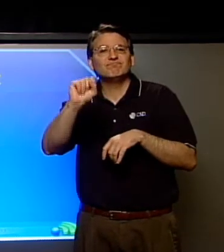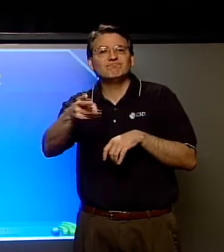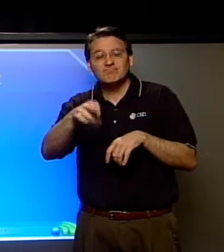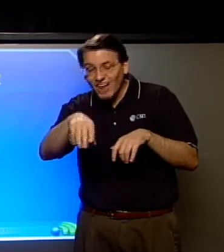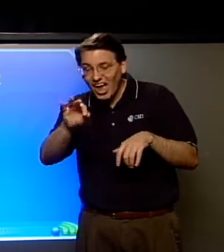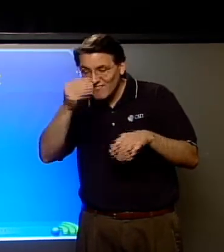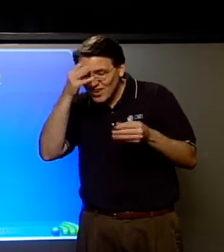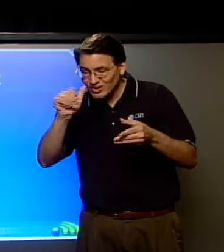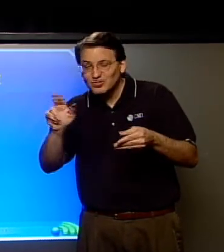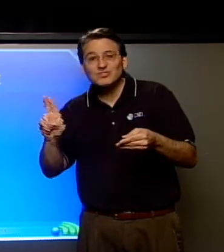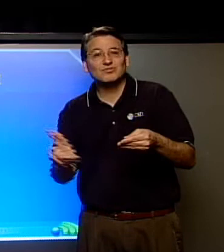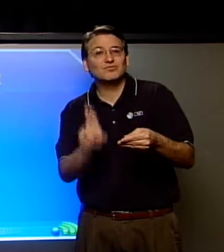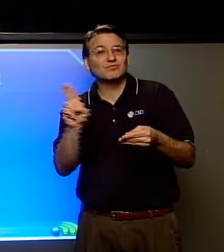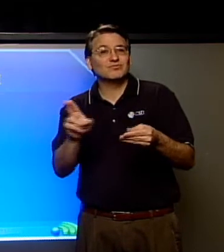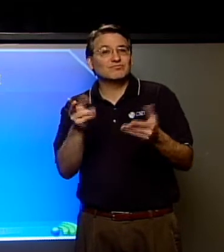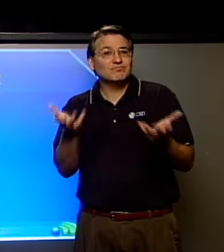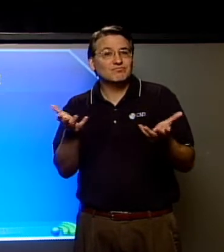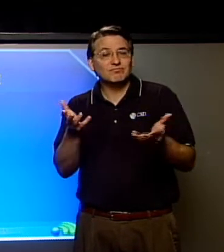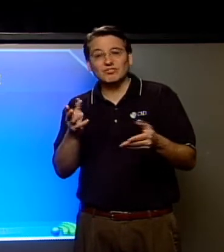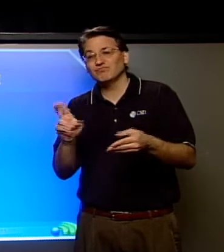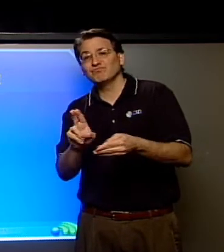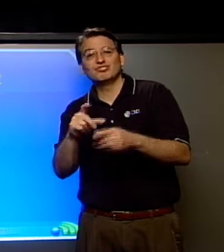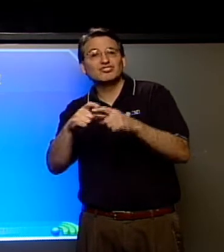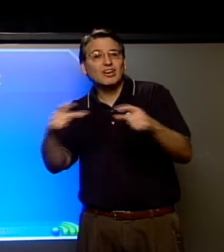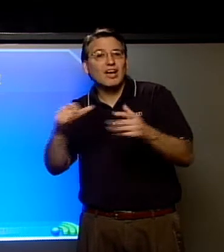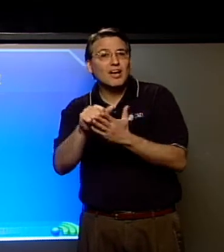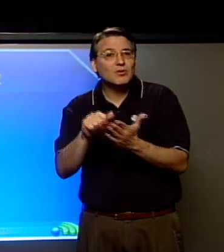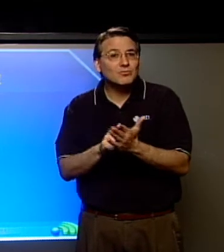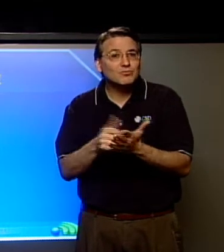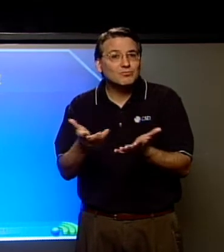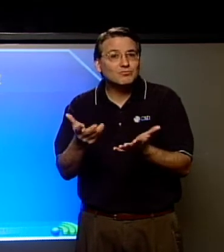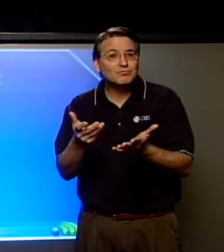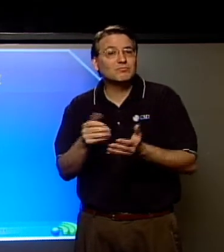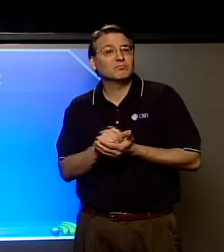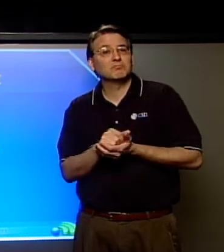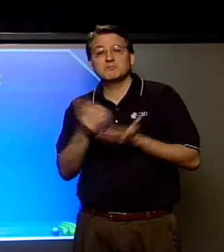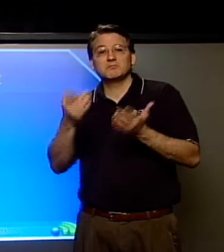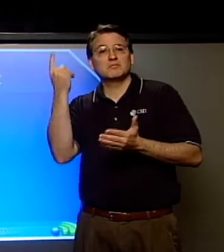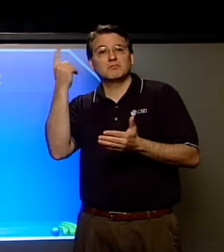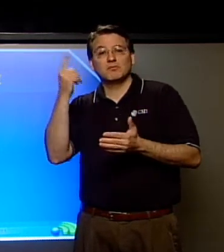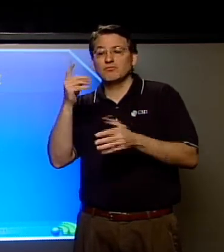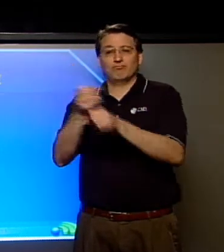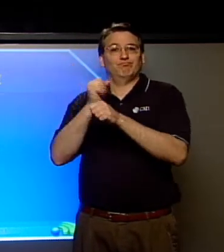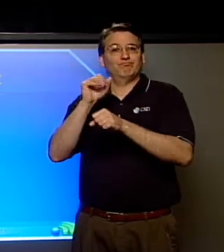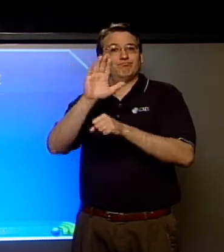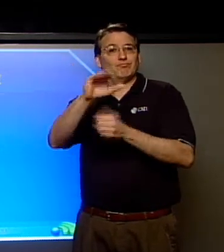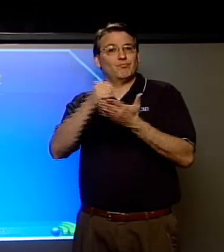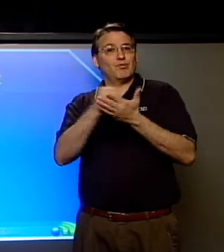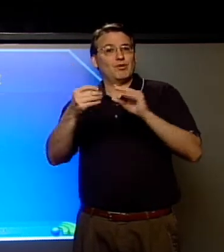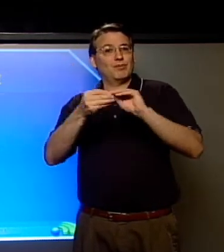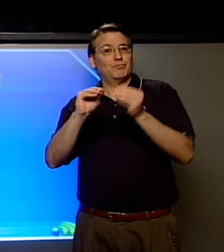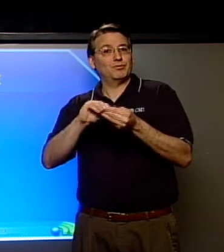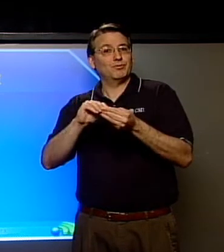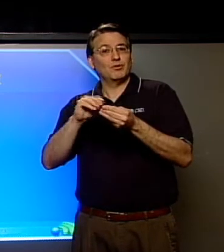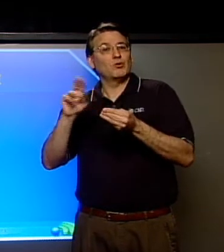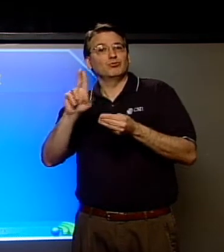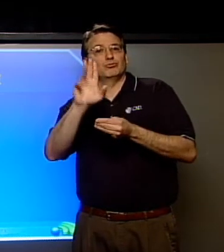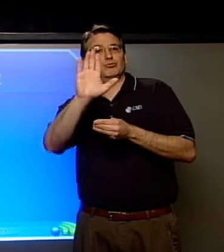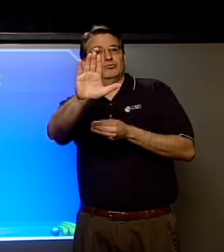One way that this can happen is people rummaging through trash. Maybe they find an old checking account statement or check stub, credit